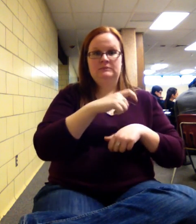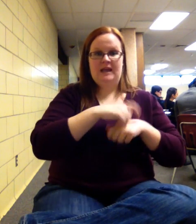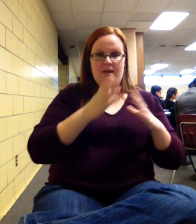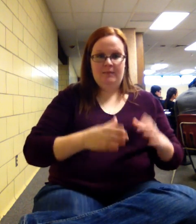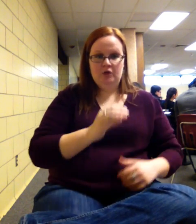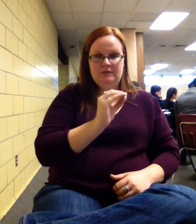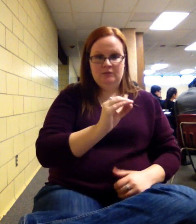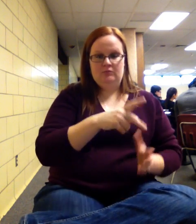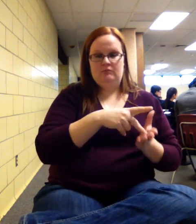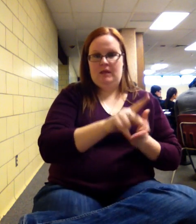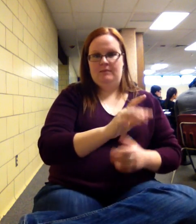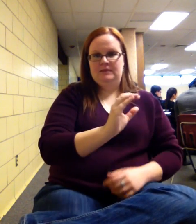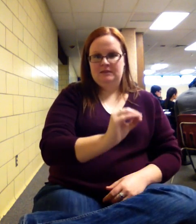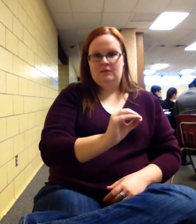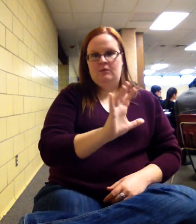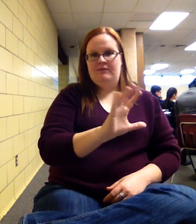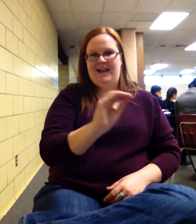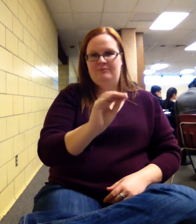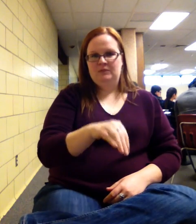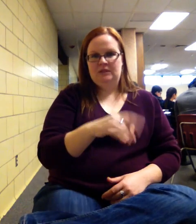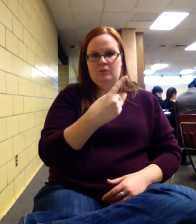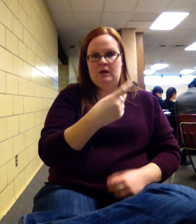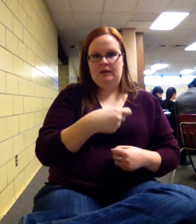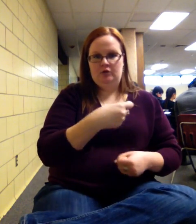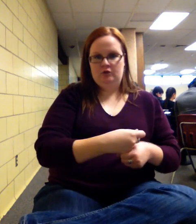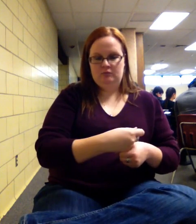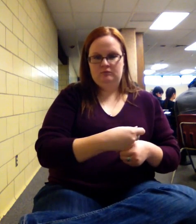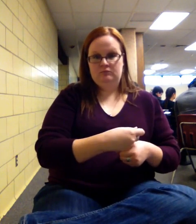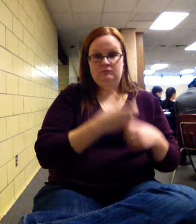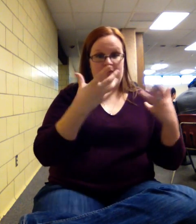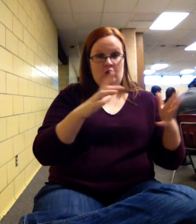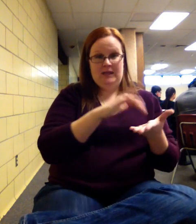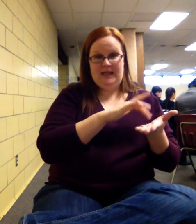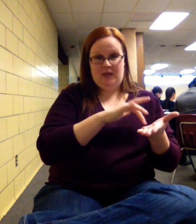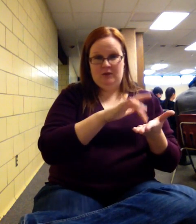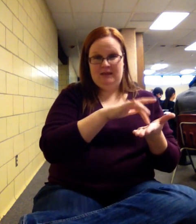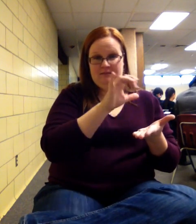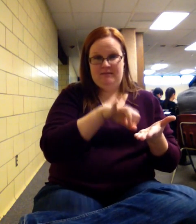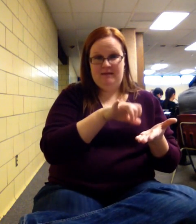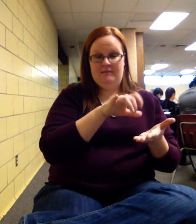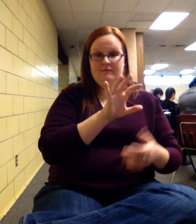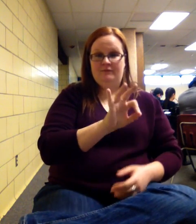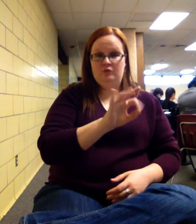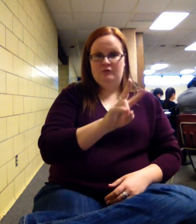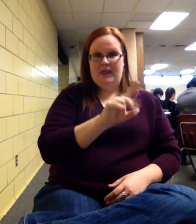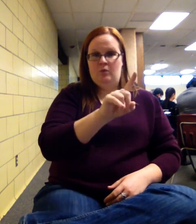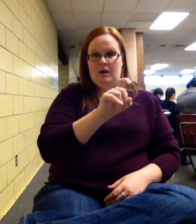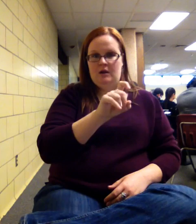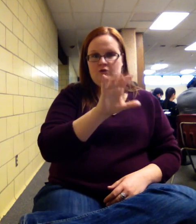of 0, 5% for 1 year. We've already calculated that as a future value of 105. Okay,